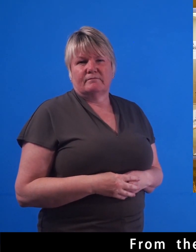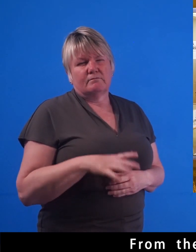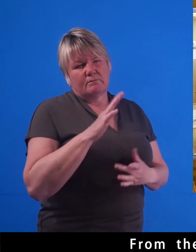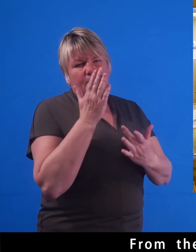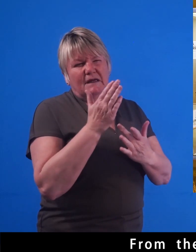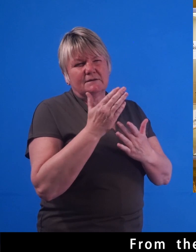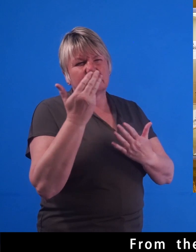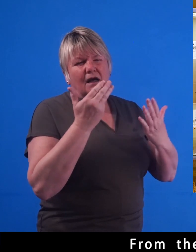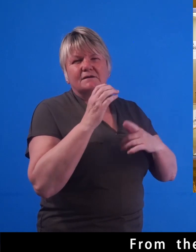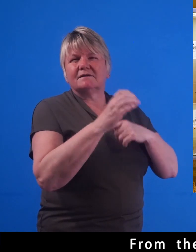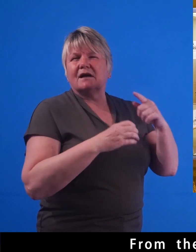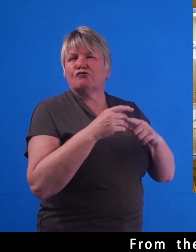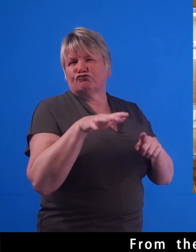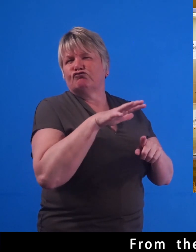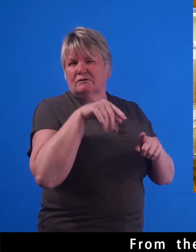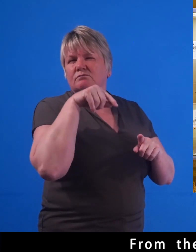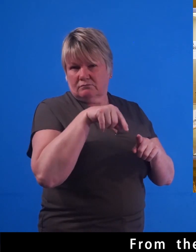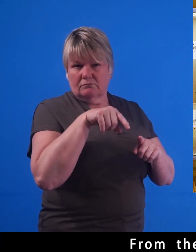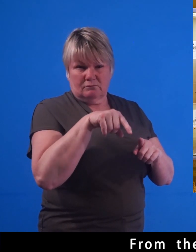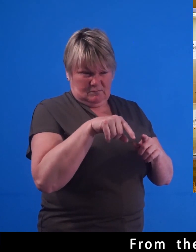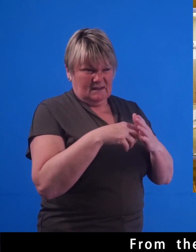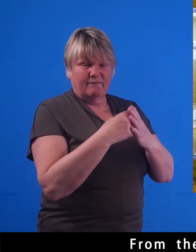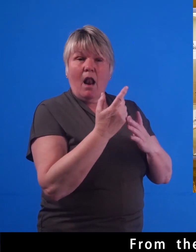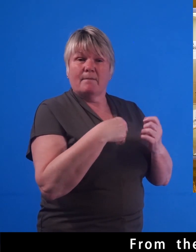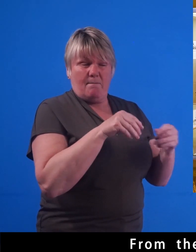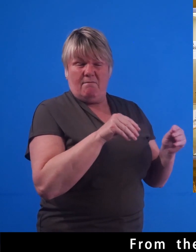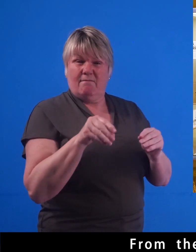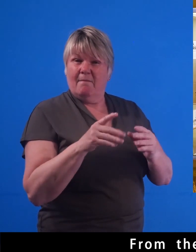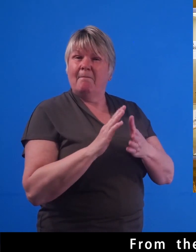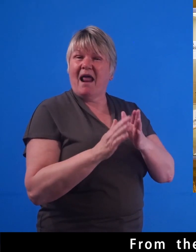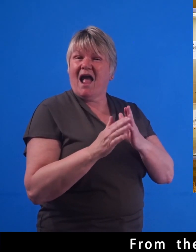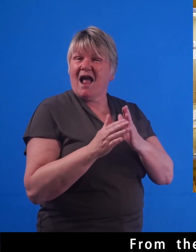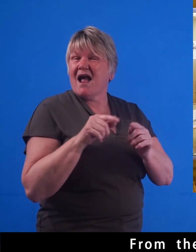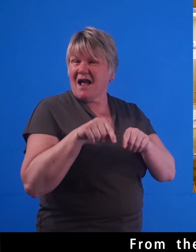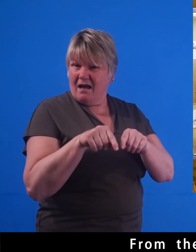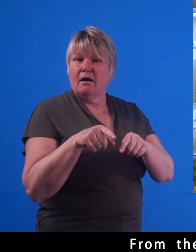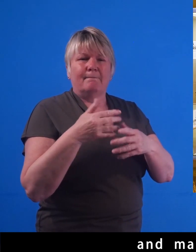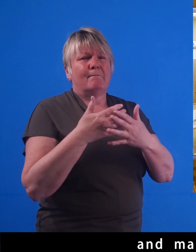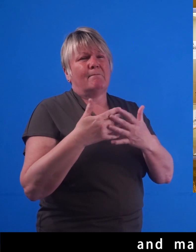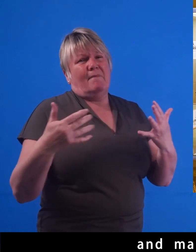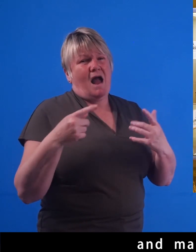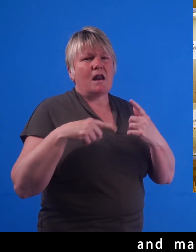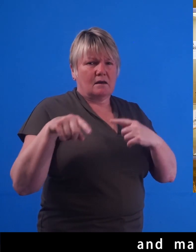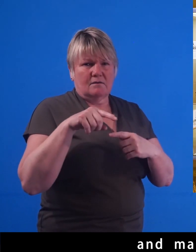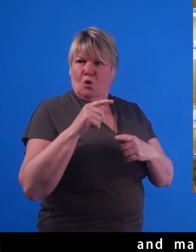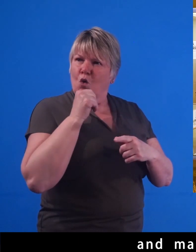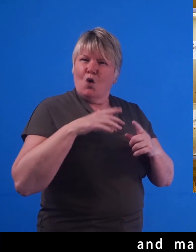From the mid-19th century, these developed into playthings, and many were made by